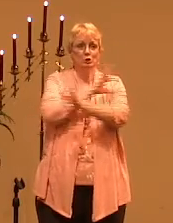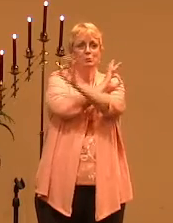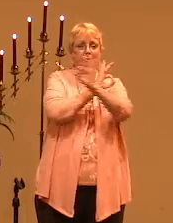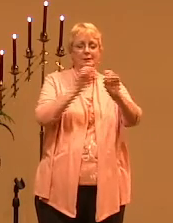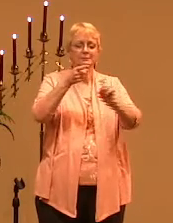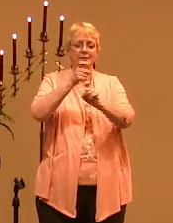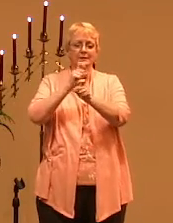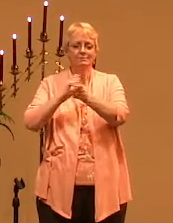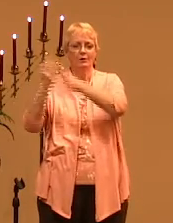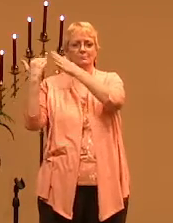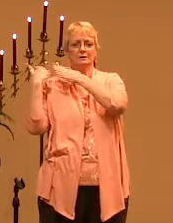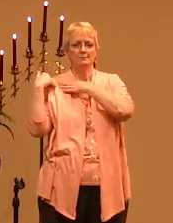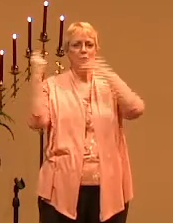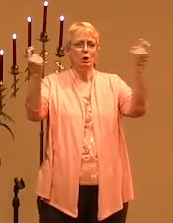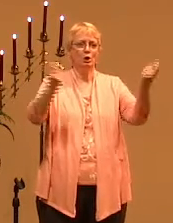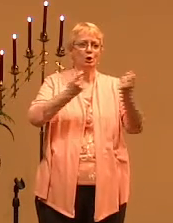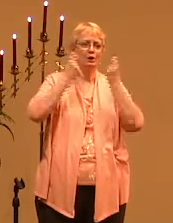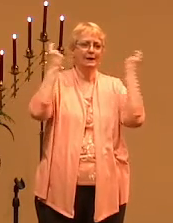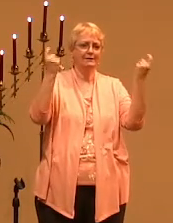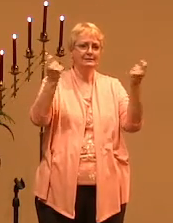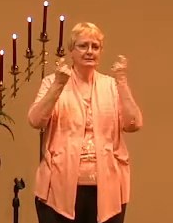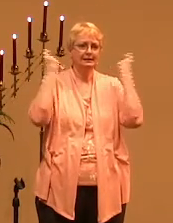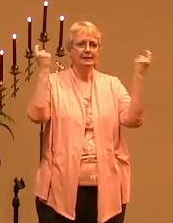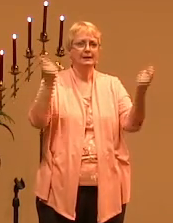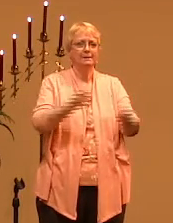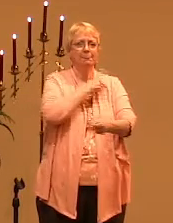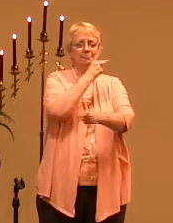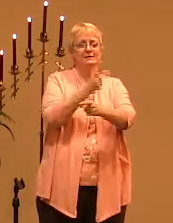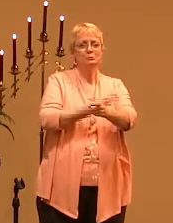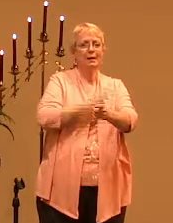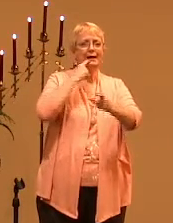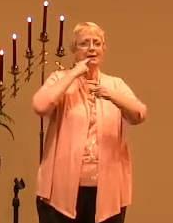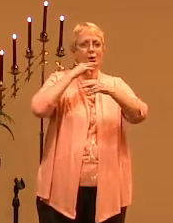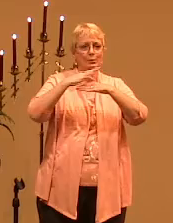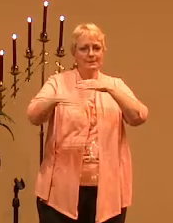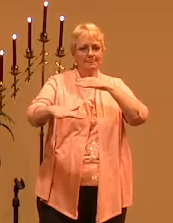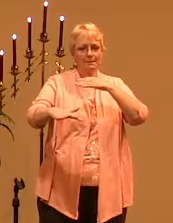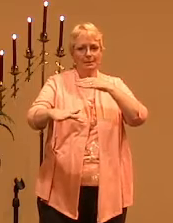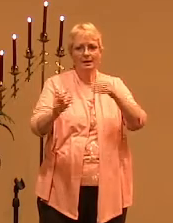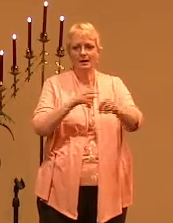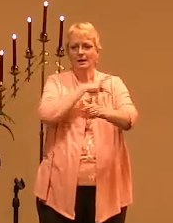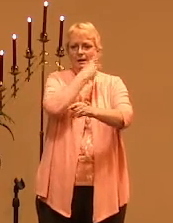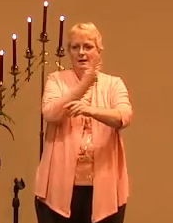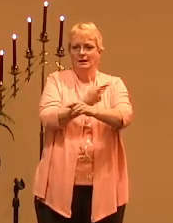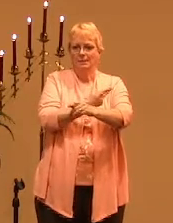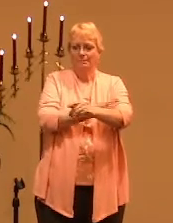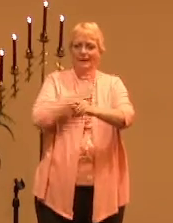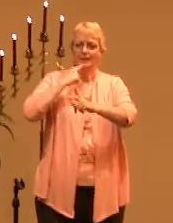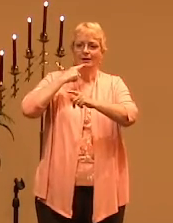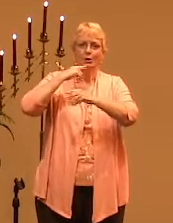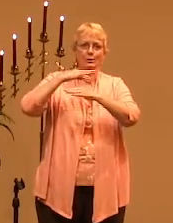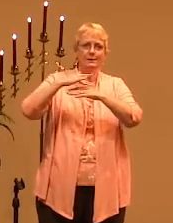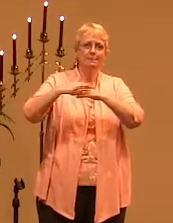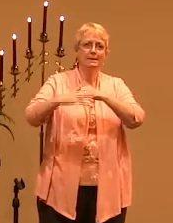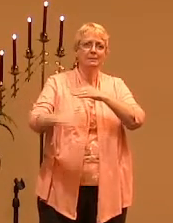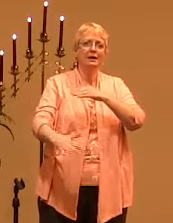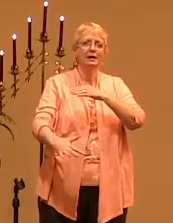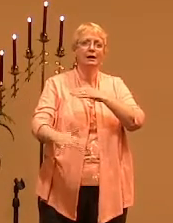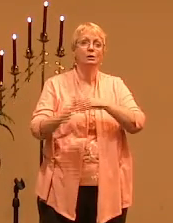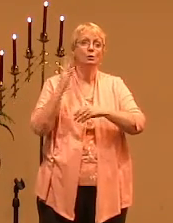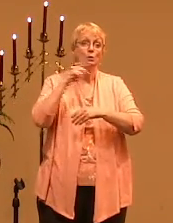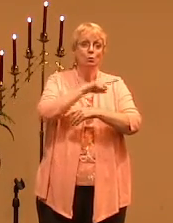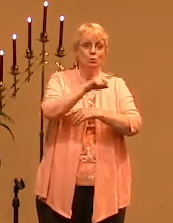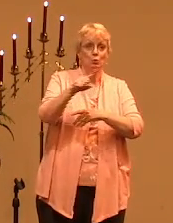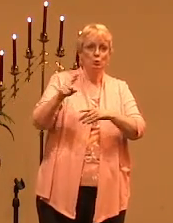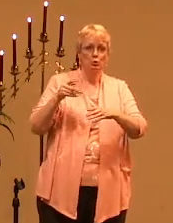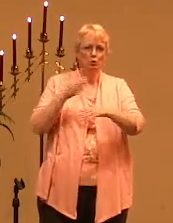Would you be free from your burden of sin? There's power in the blood, power in the